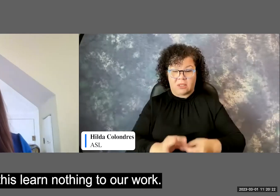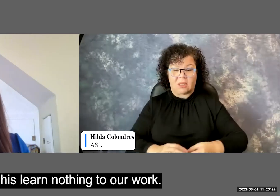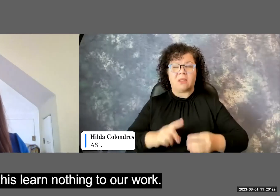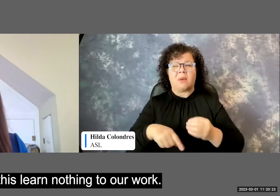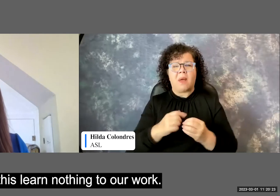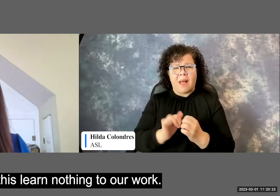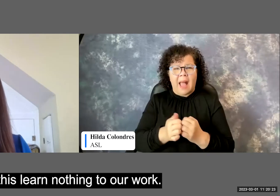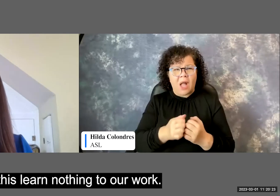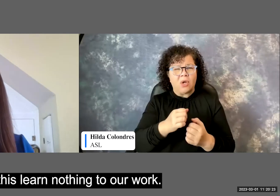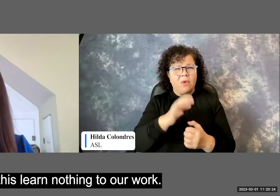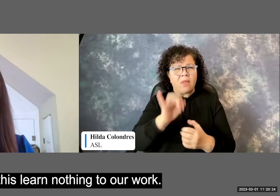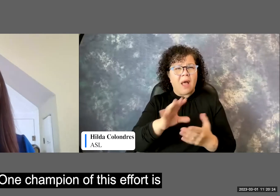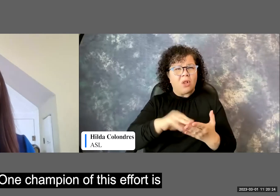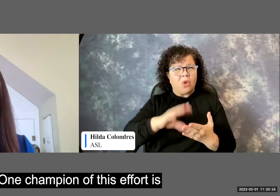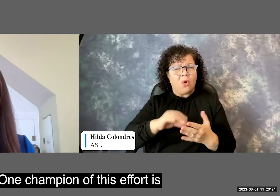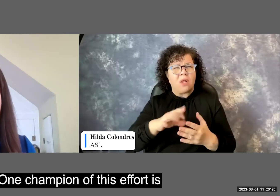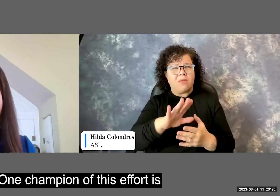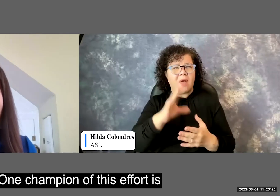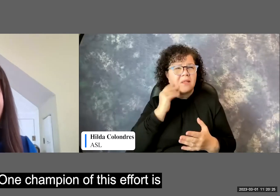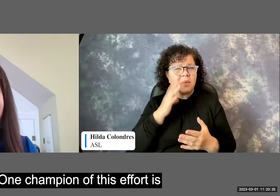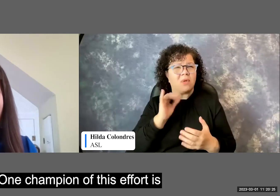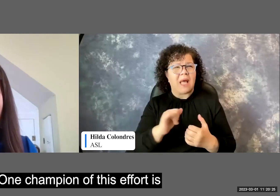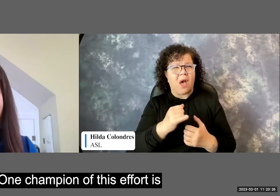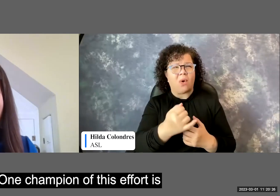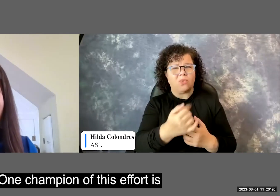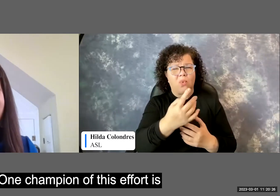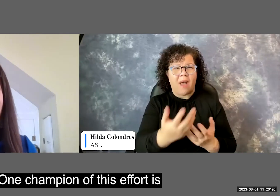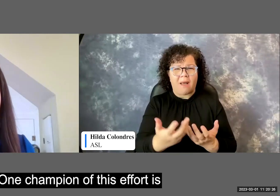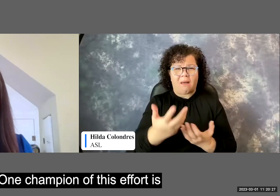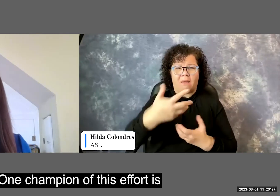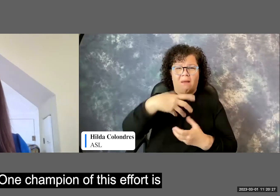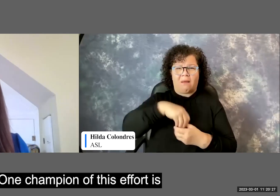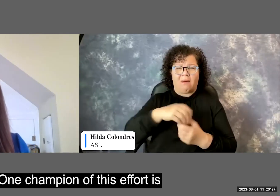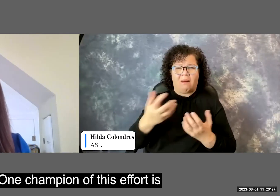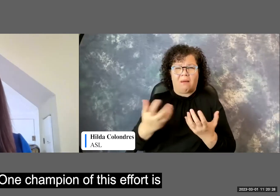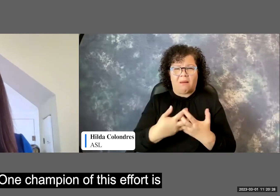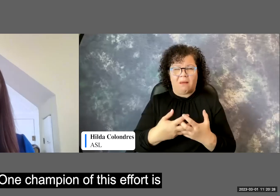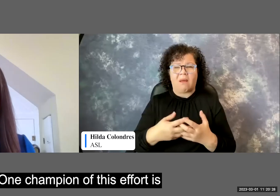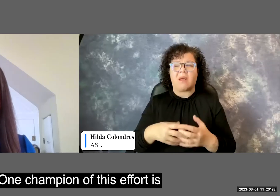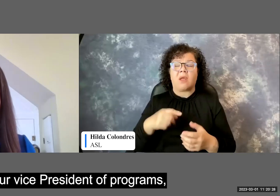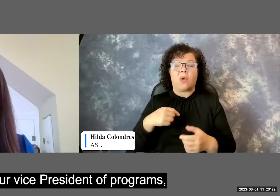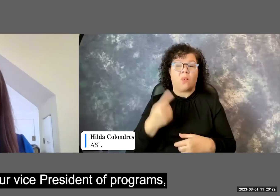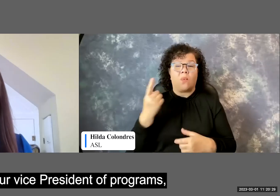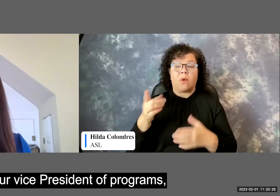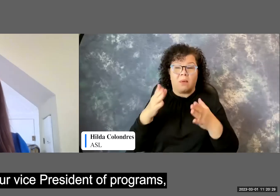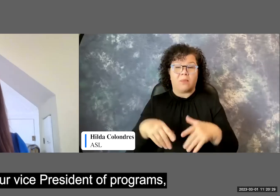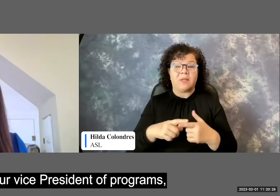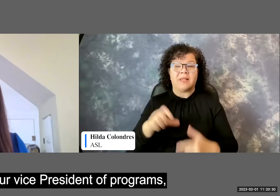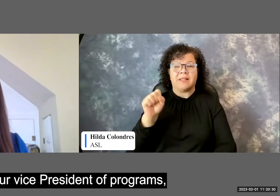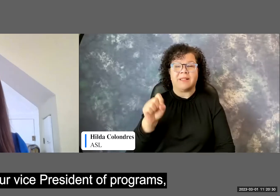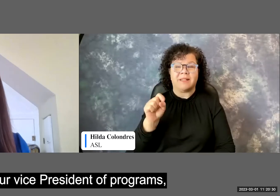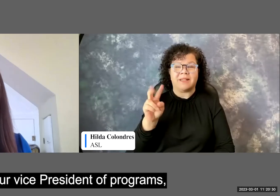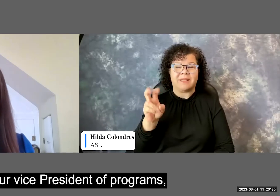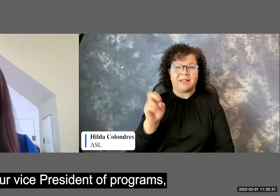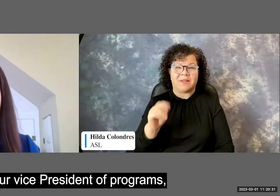integrate this learning into our work. One champion of this effort is our Vice President of Programs, Stephen